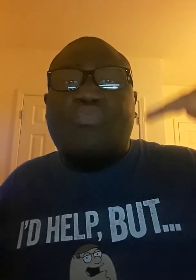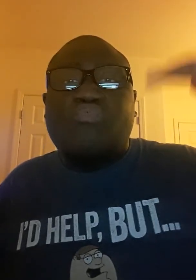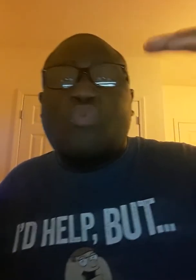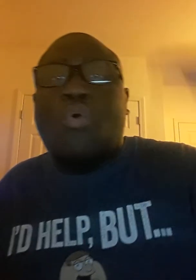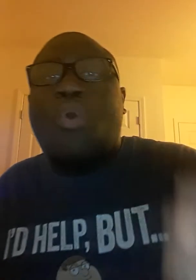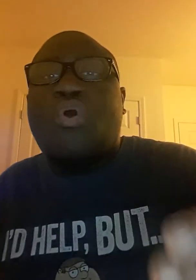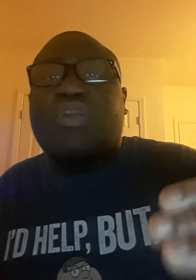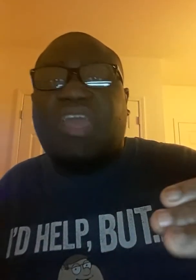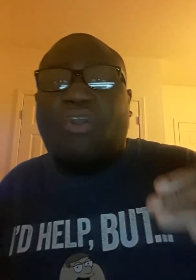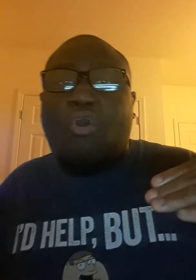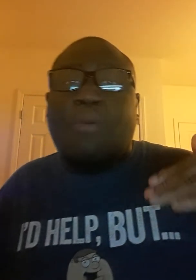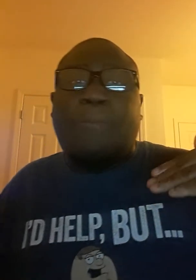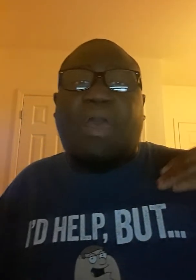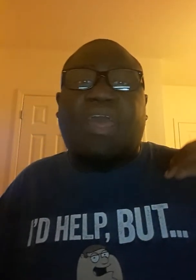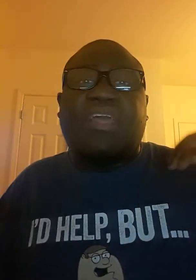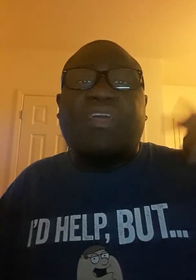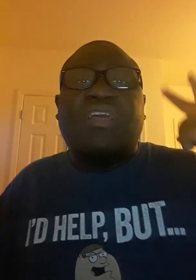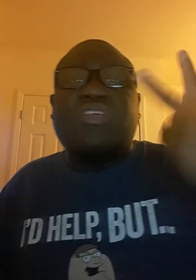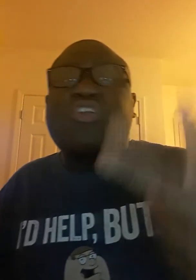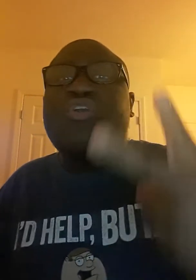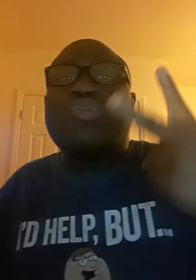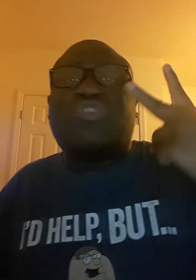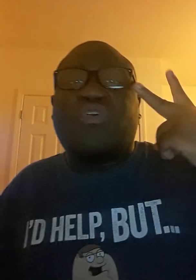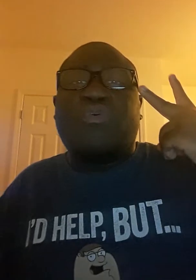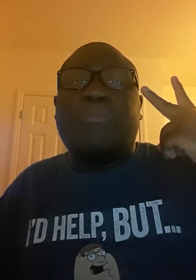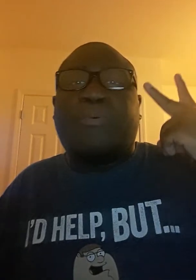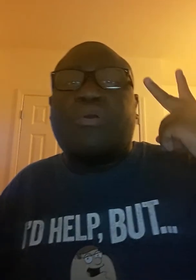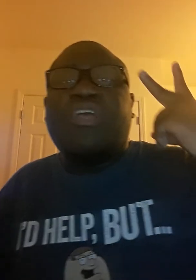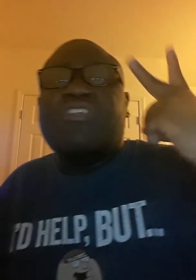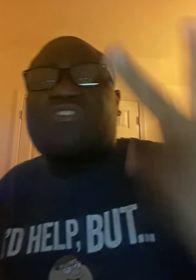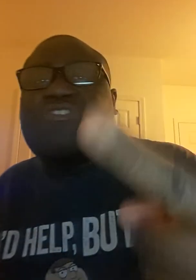guess what, y'all? I am working on my YouTube